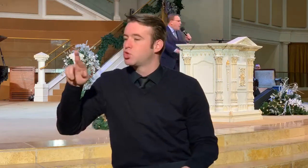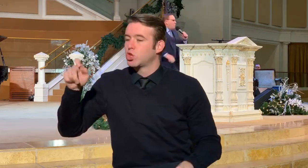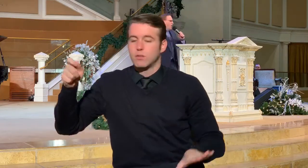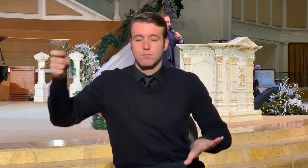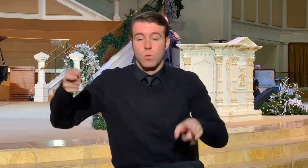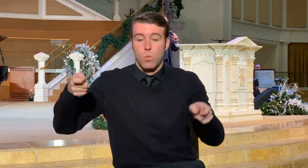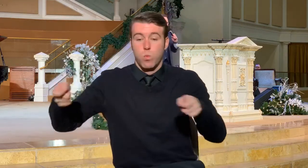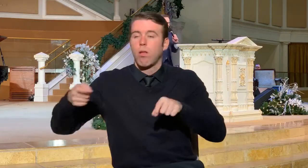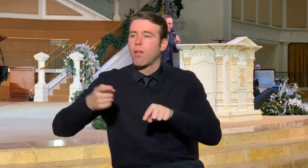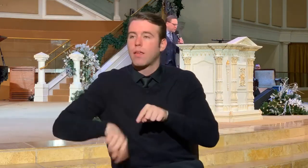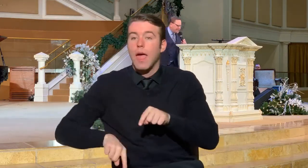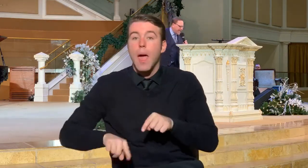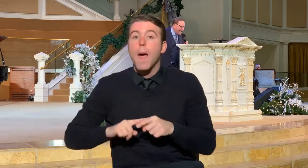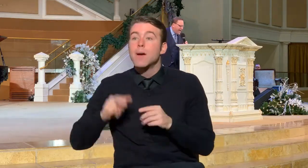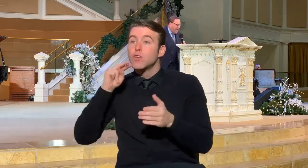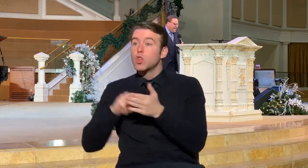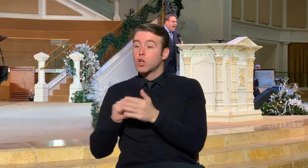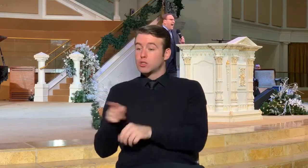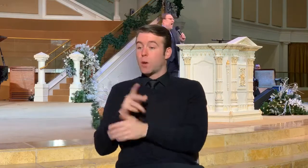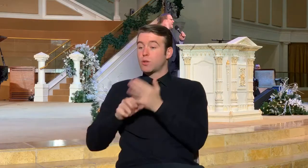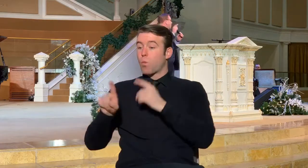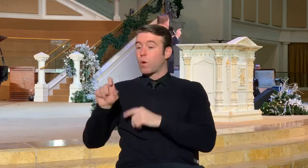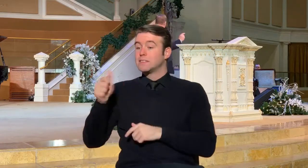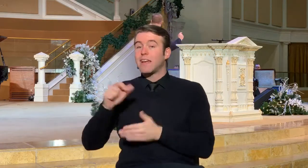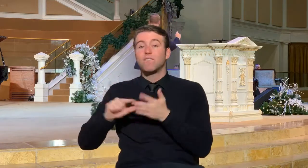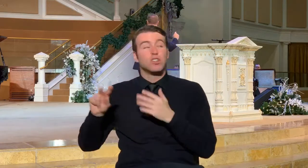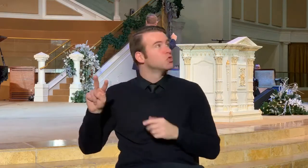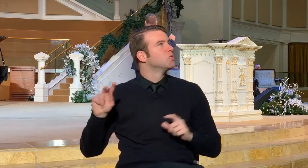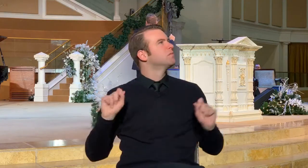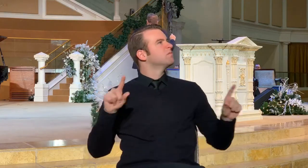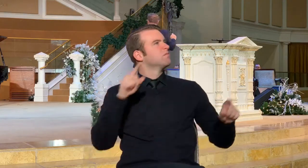But Psalm 110 and 2 said,